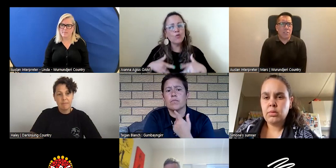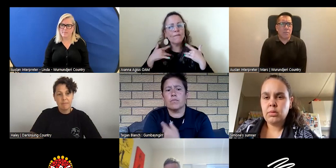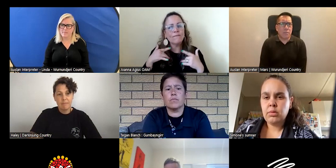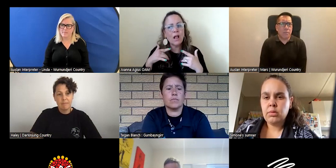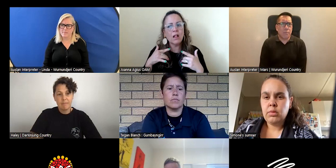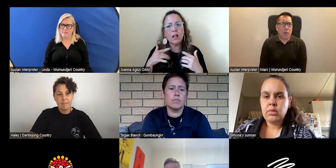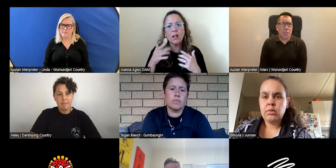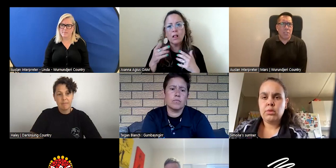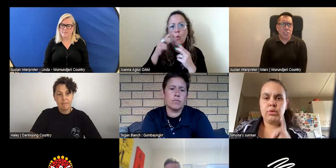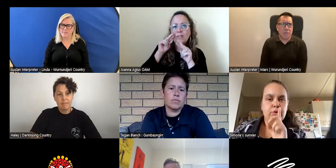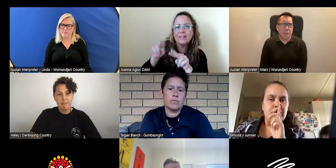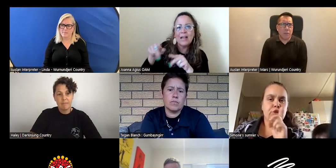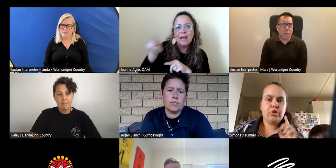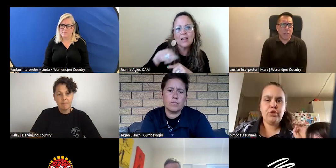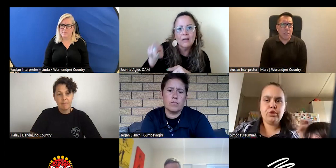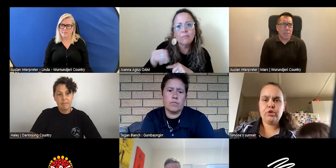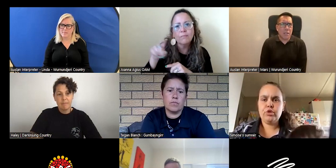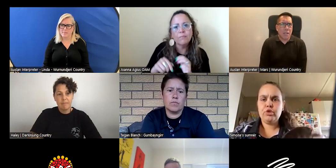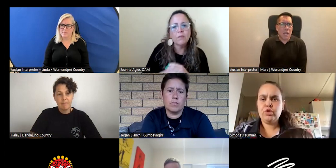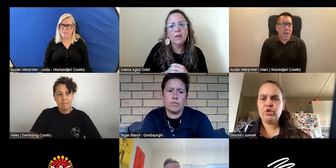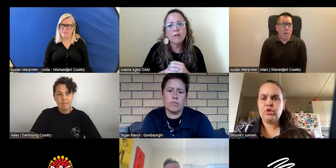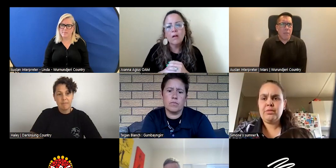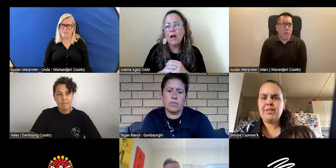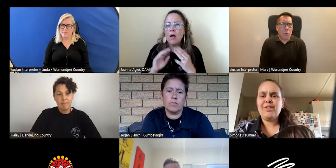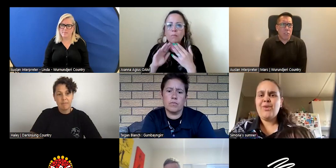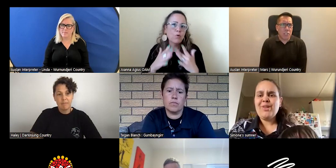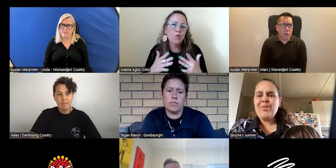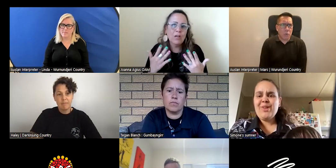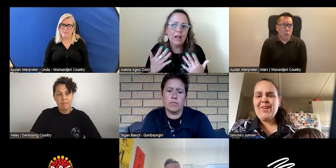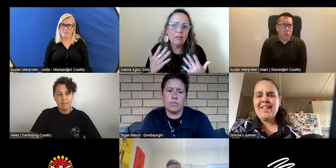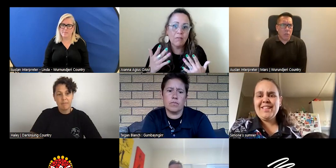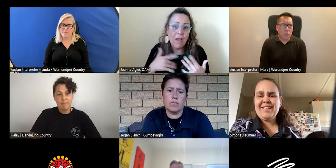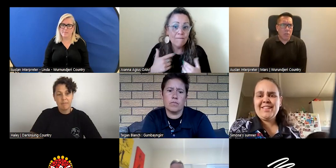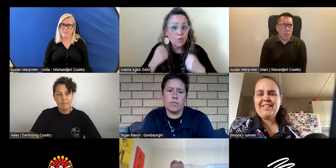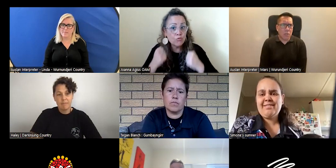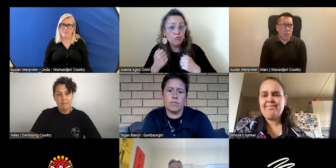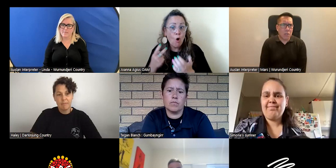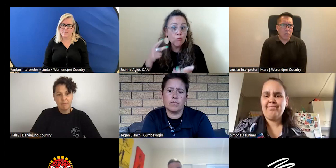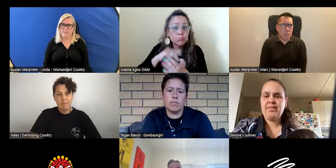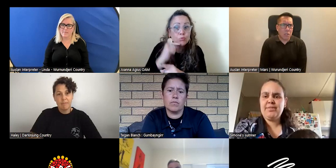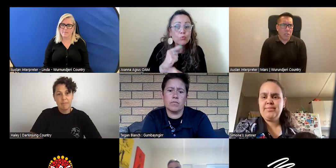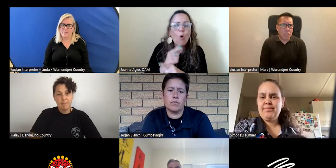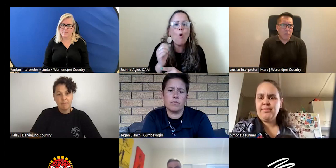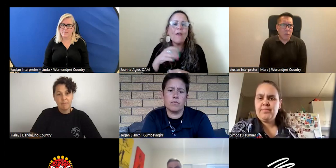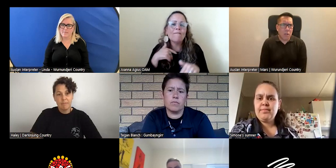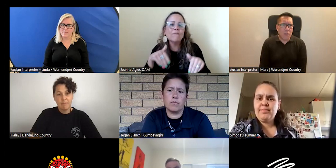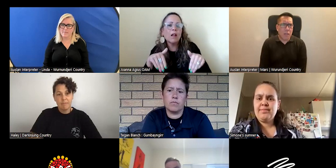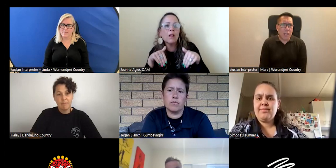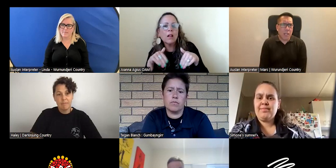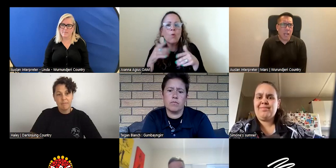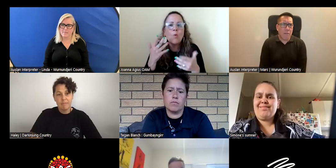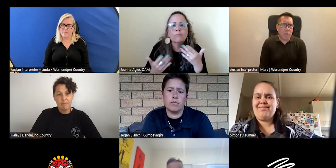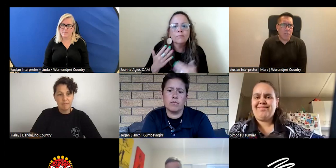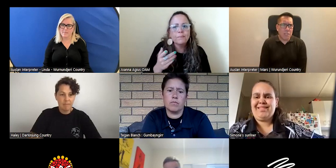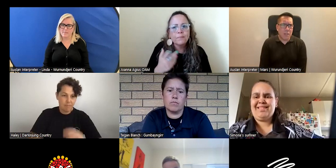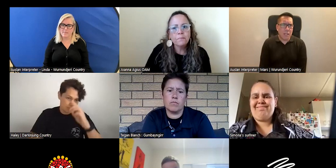regards to politics? Do you feel that they're watching, or do you feel like